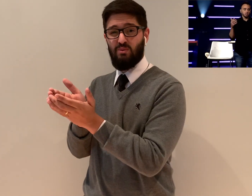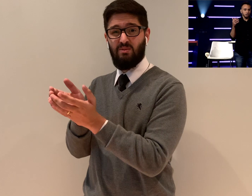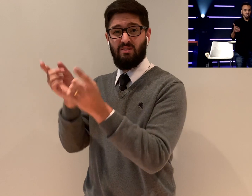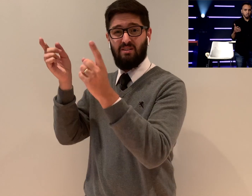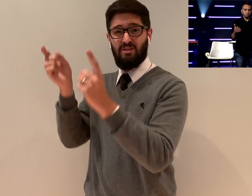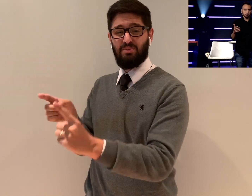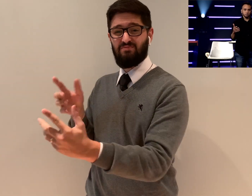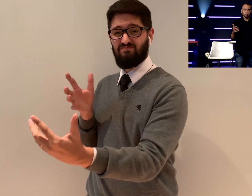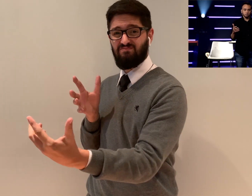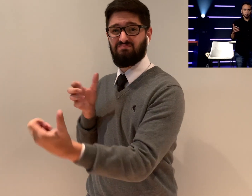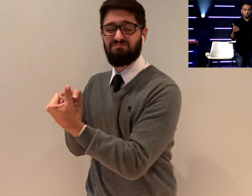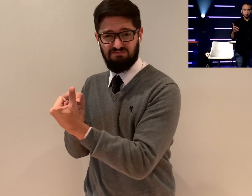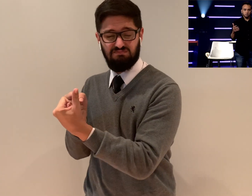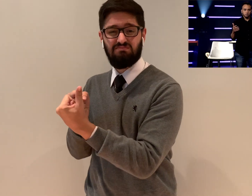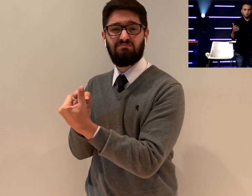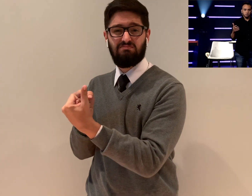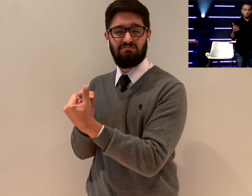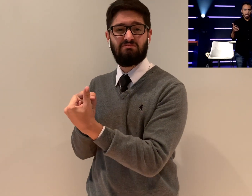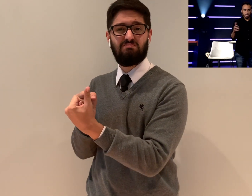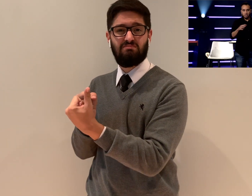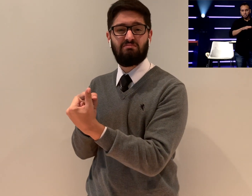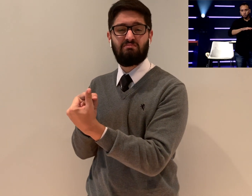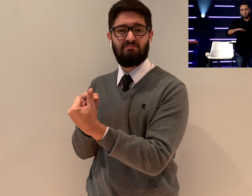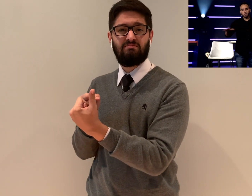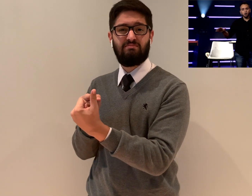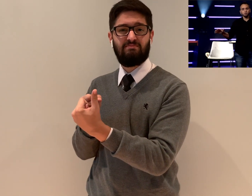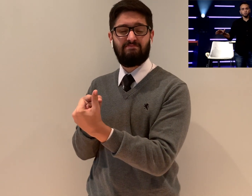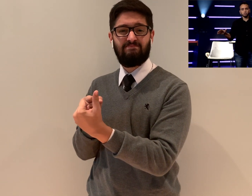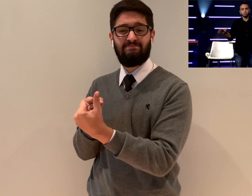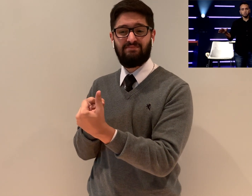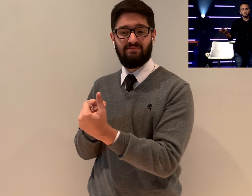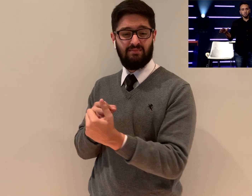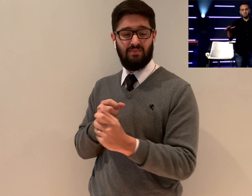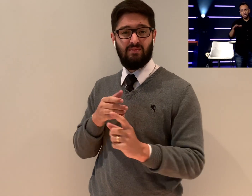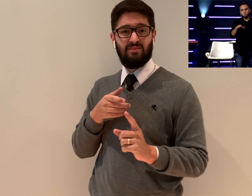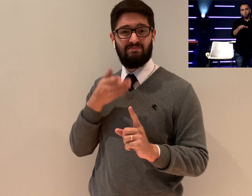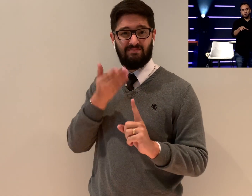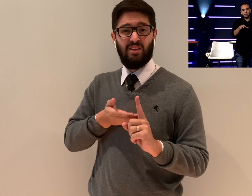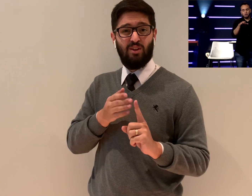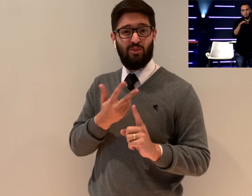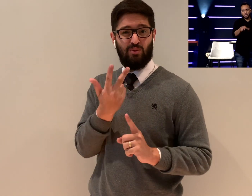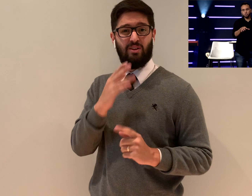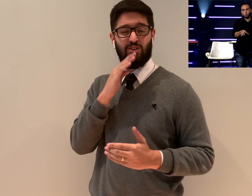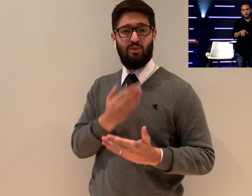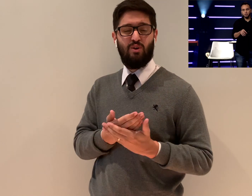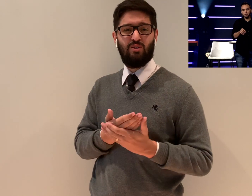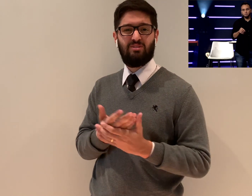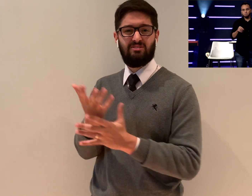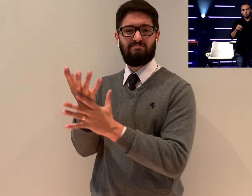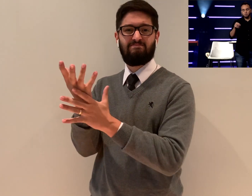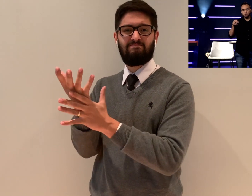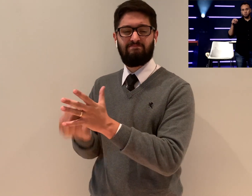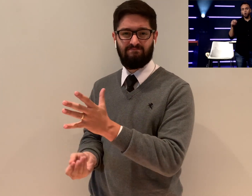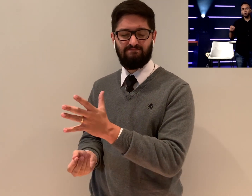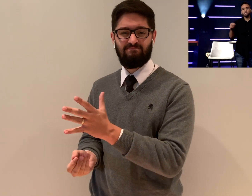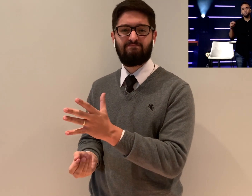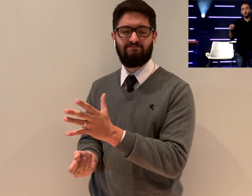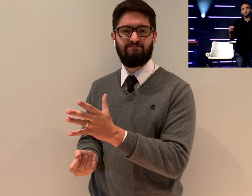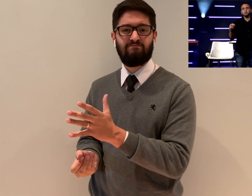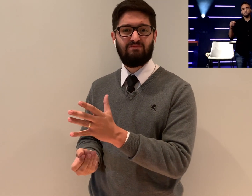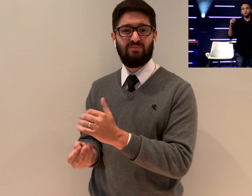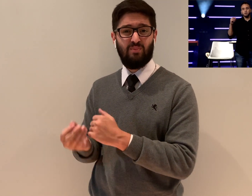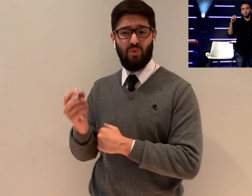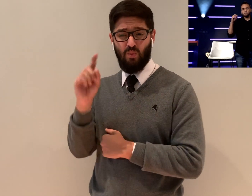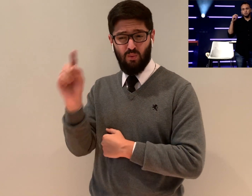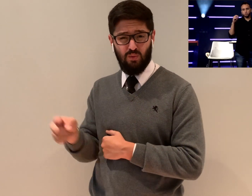a collision. And his three daughters at that moment had passed away. The only